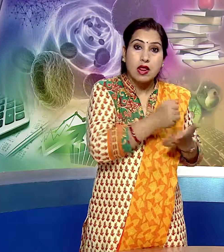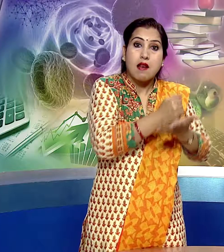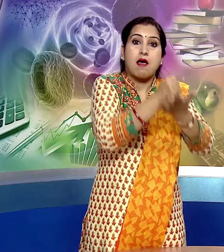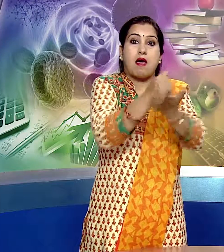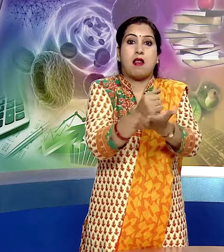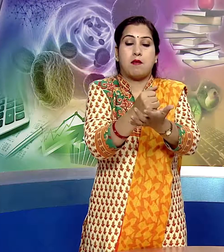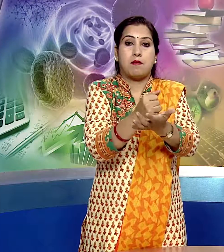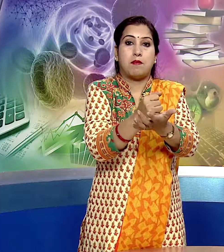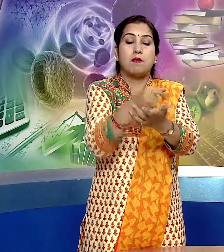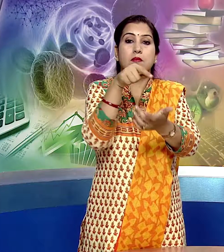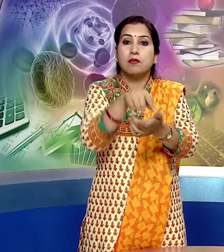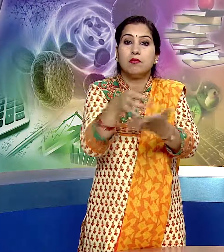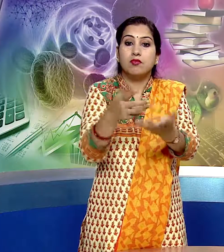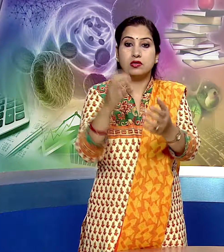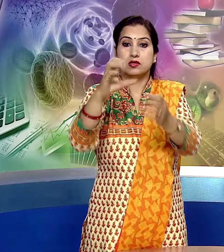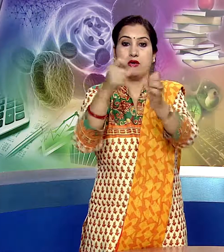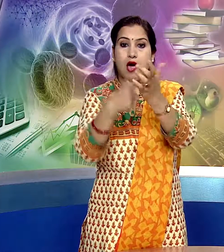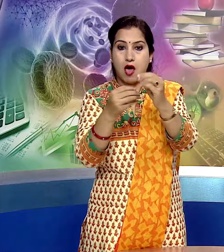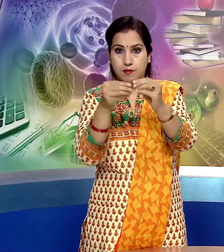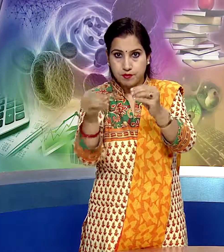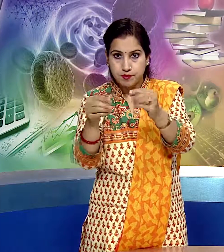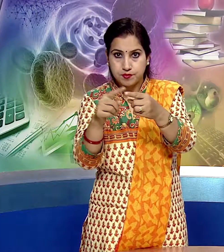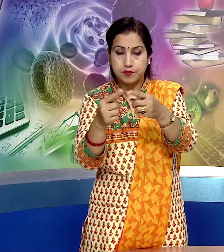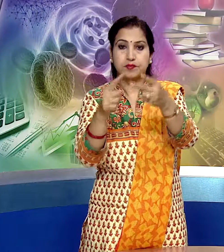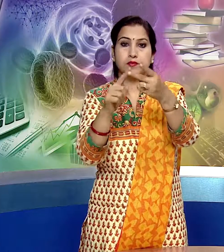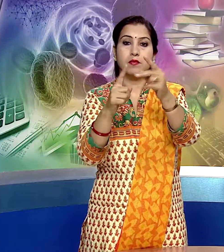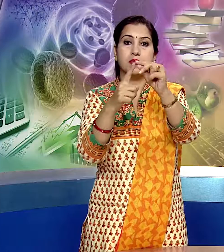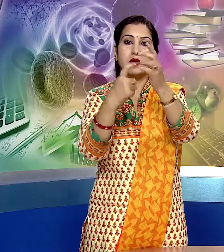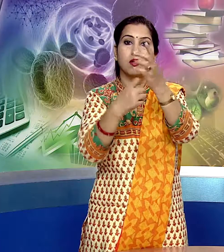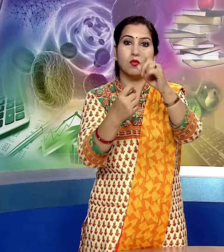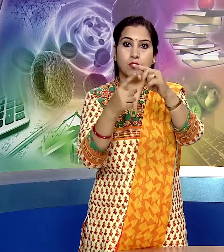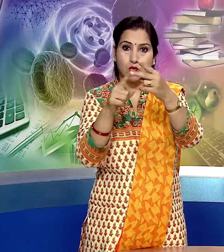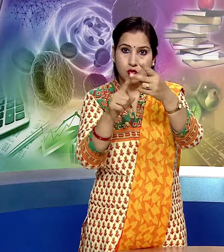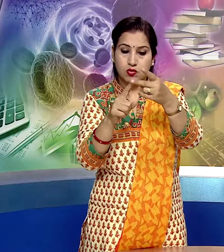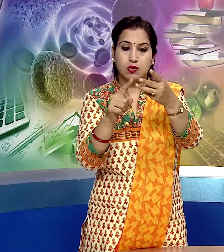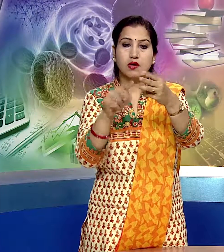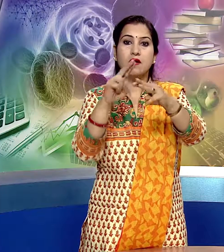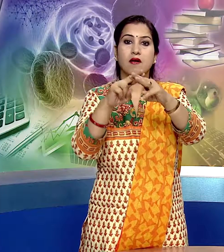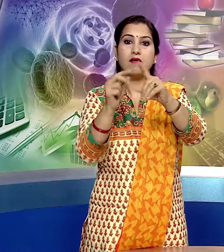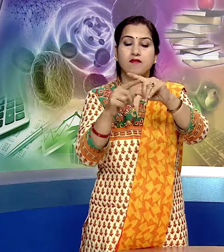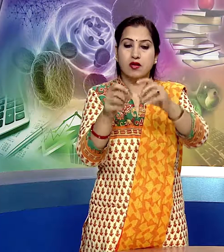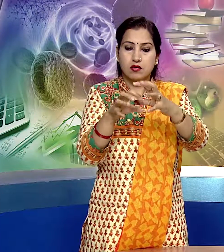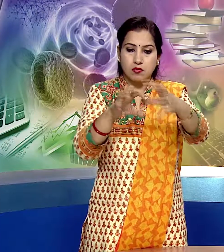but helps in releasing the energy from carbohydrates, protein and fat.